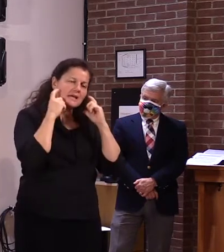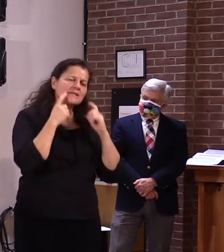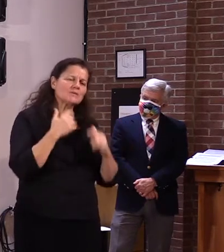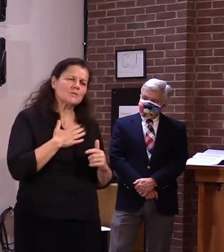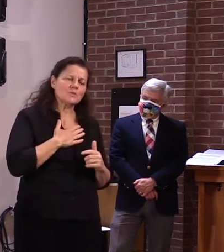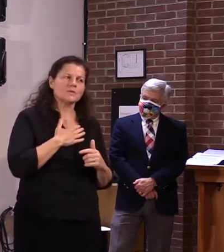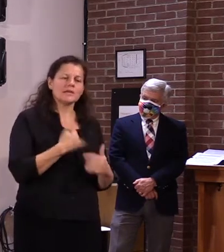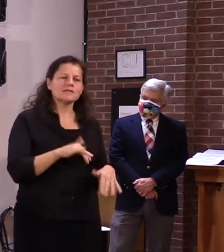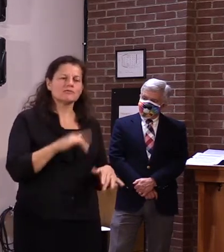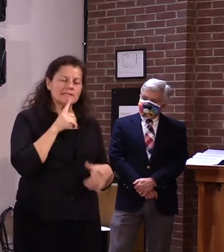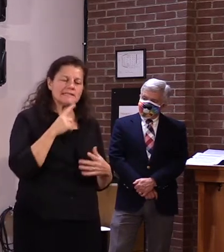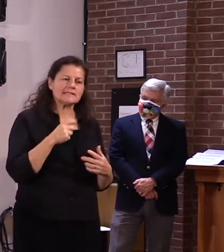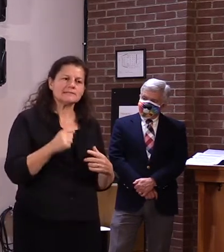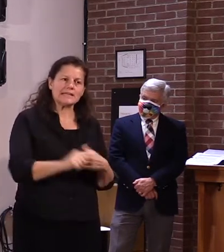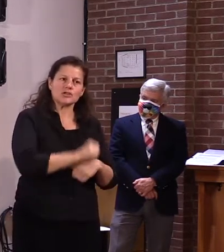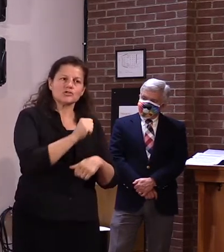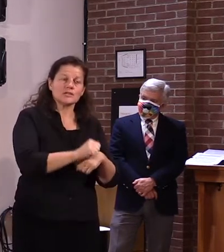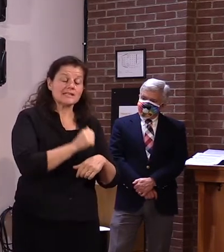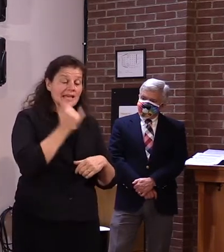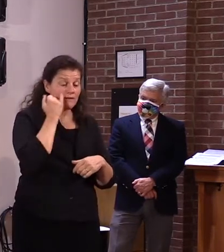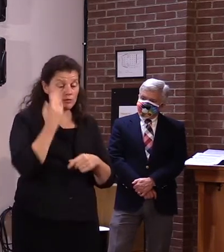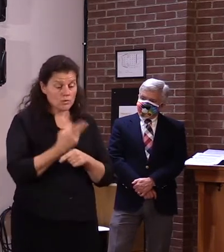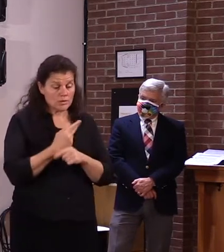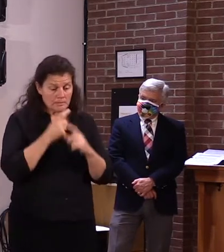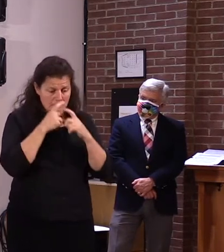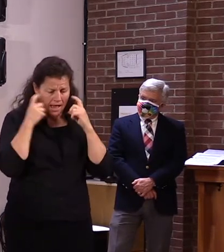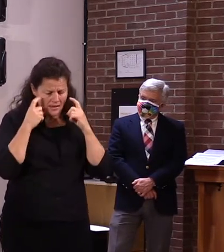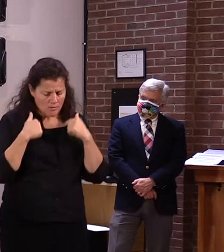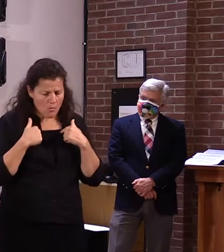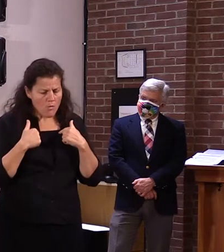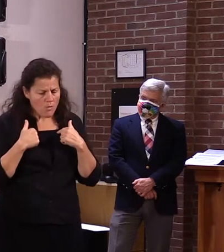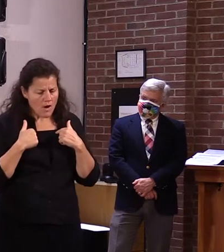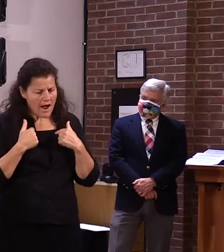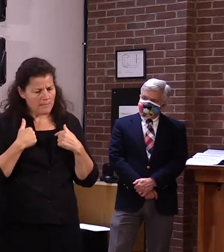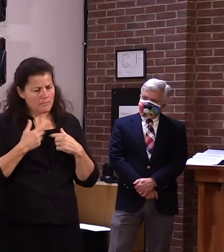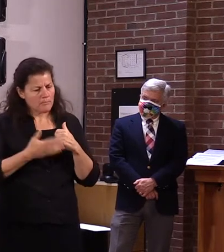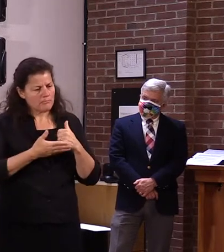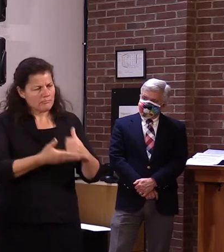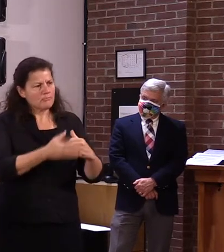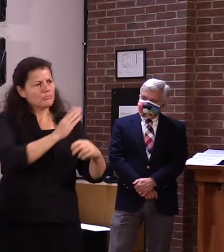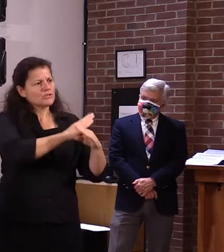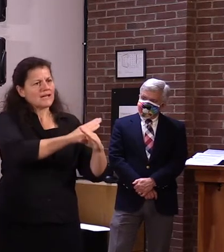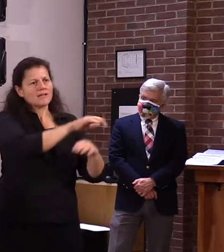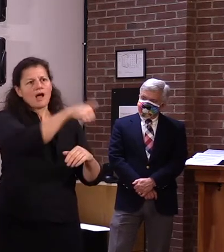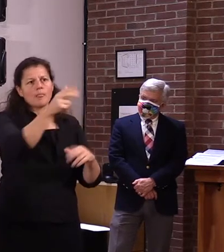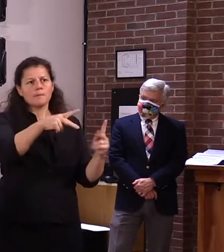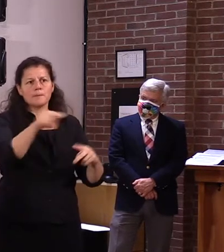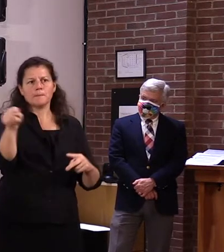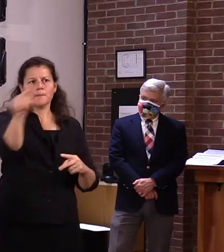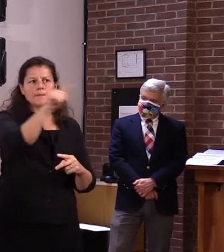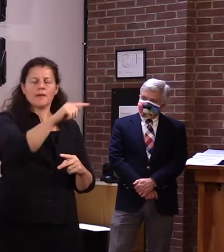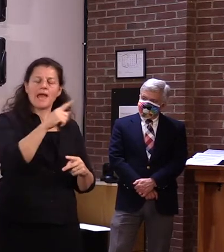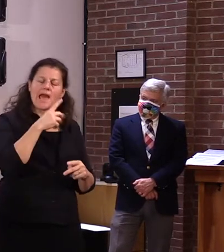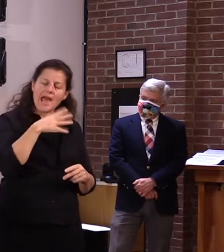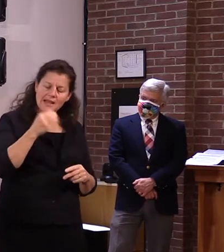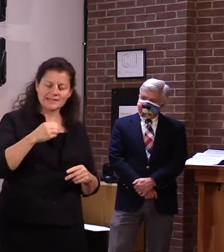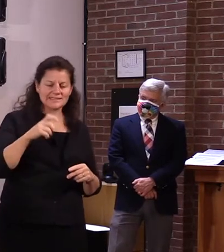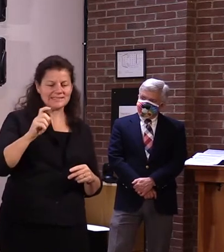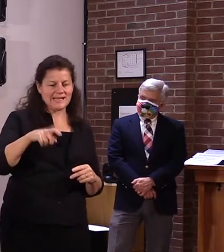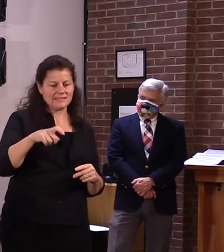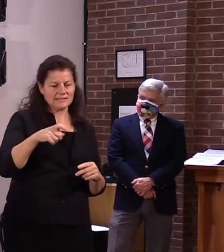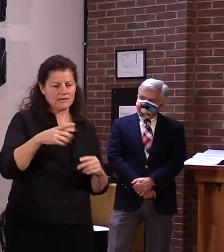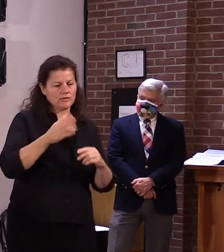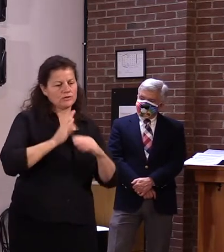wearing a mask is altruistic, and it's something that I believe is necessary to prevent the